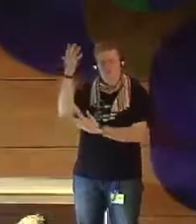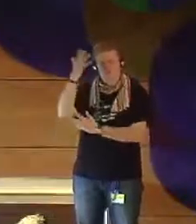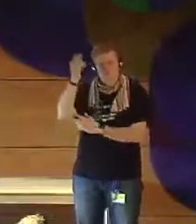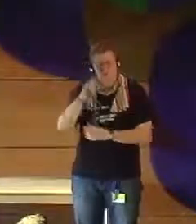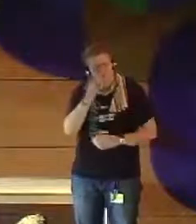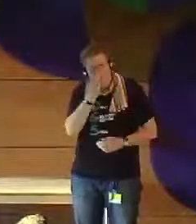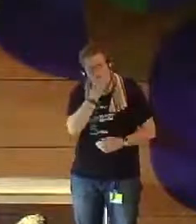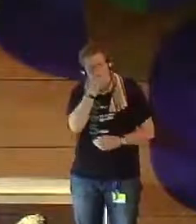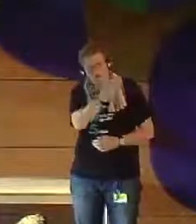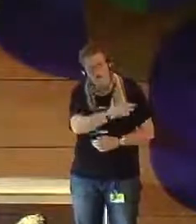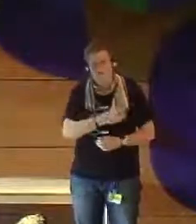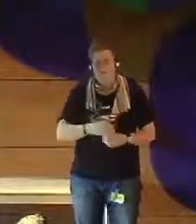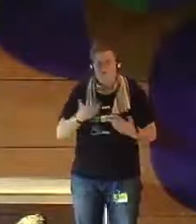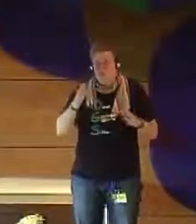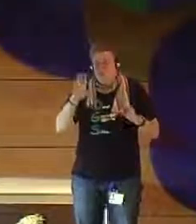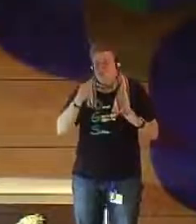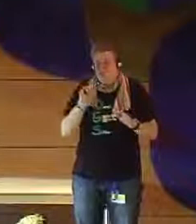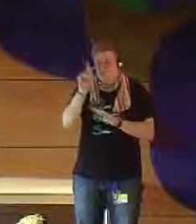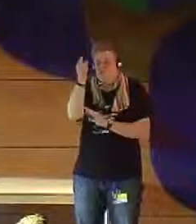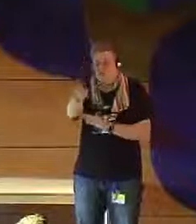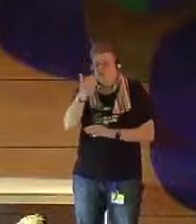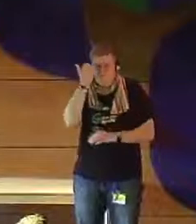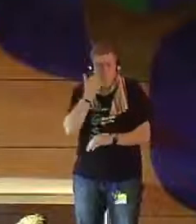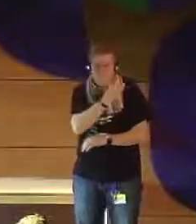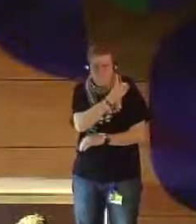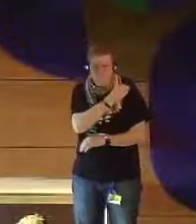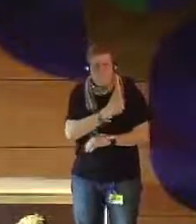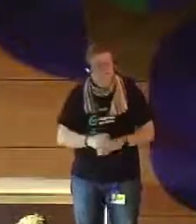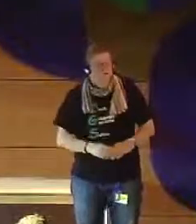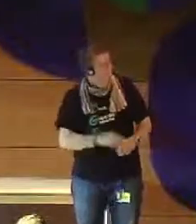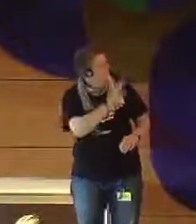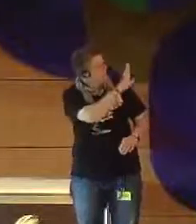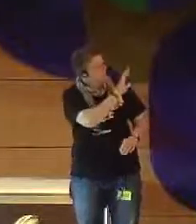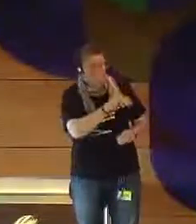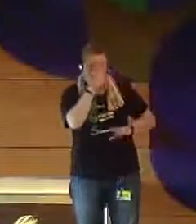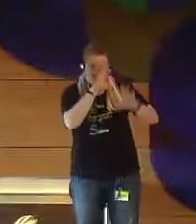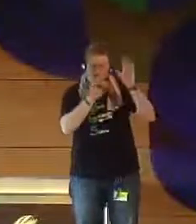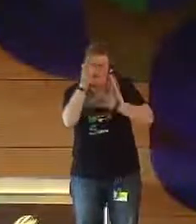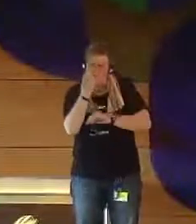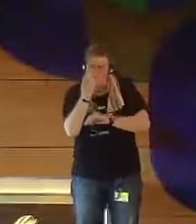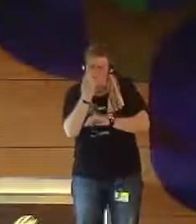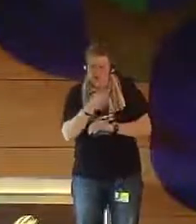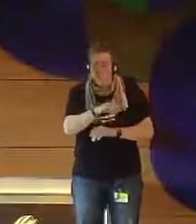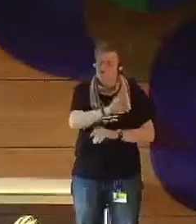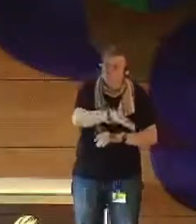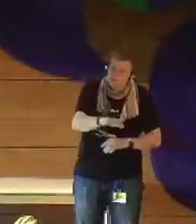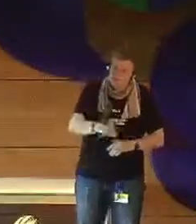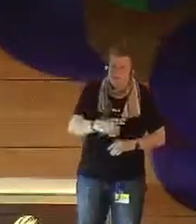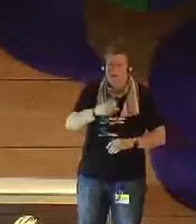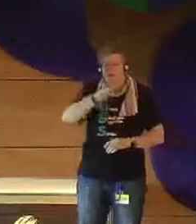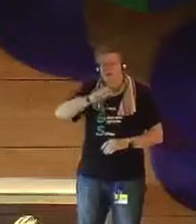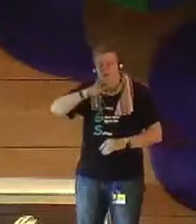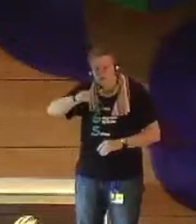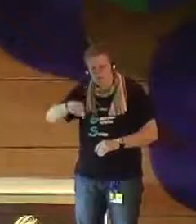in your experience, how do you talk to children, adolescents, young adults about these kind of concepts and ideas about puberty